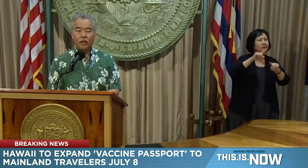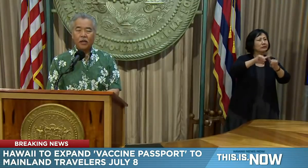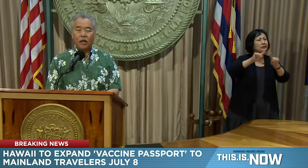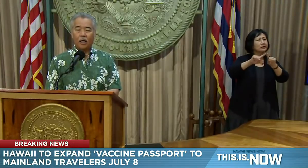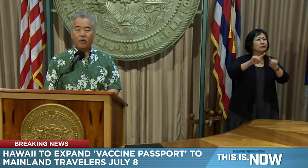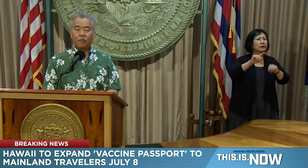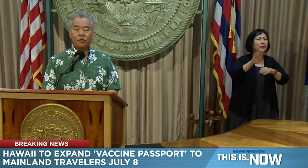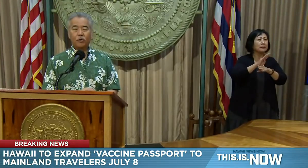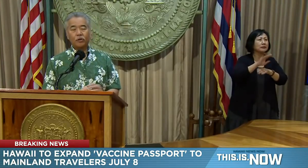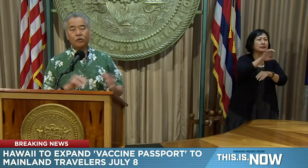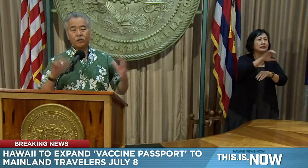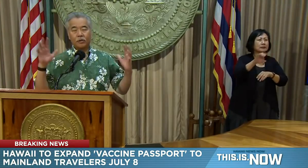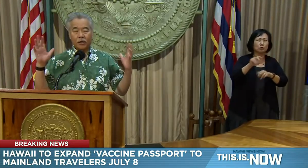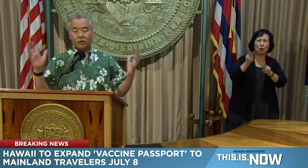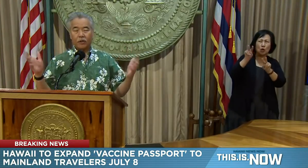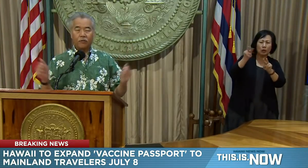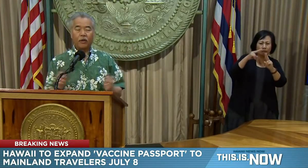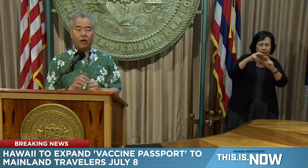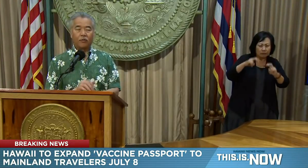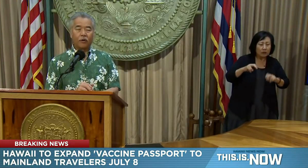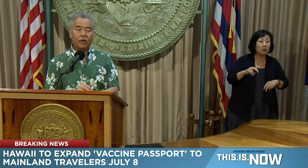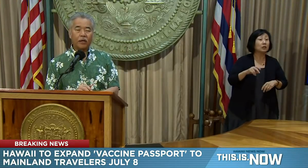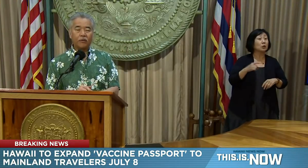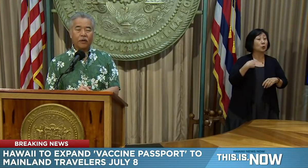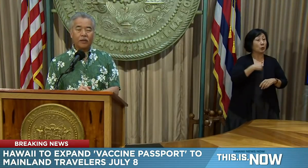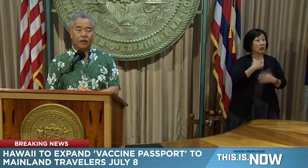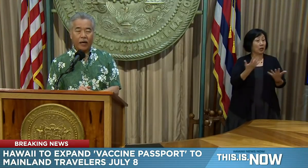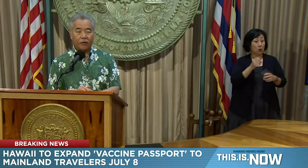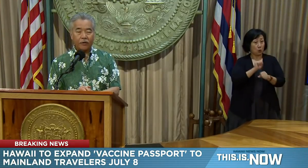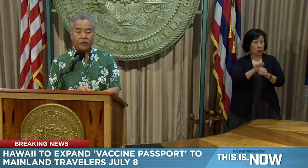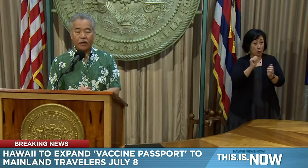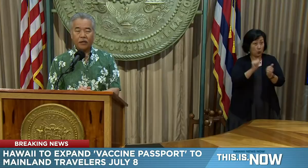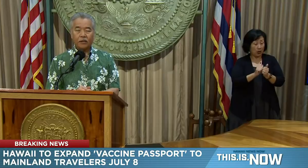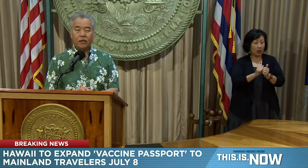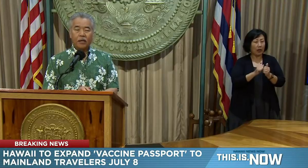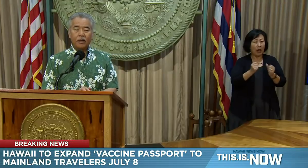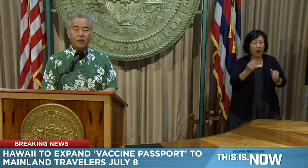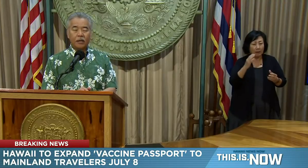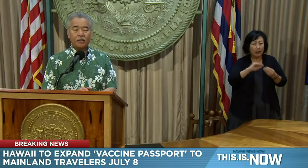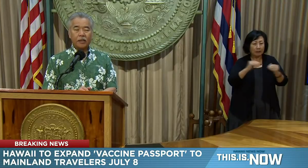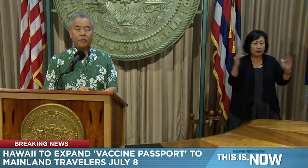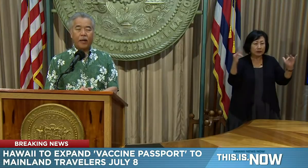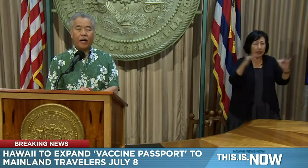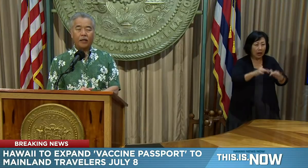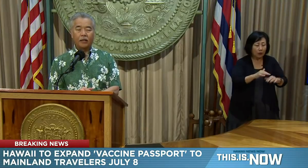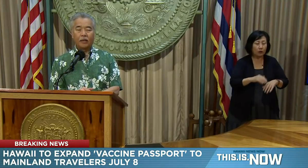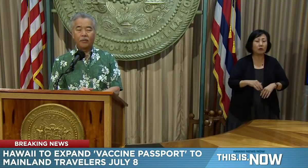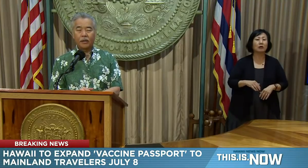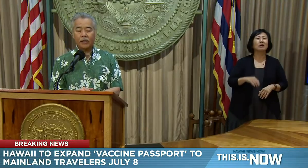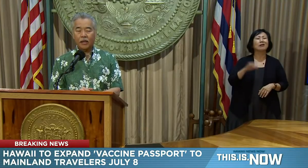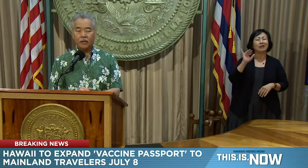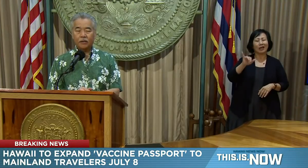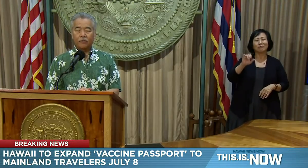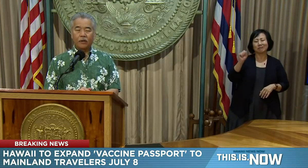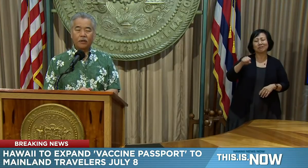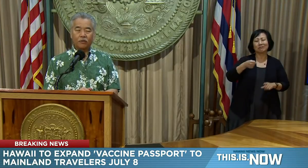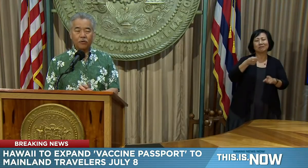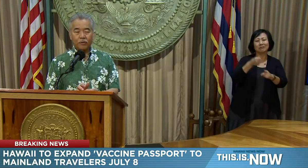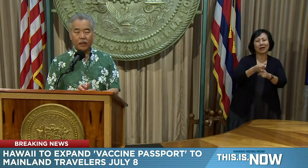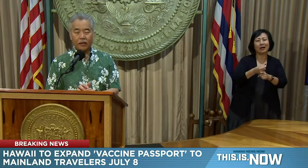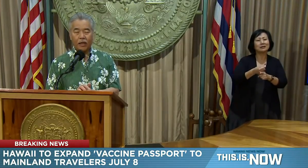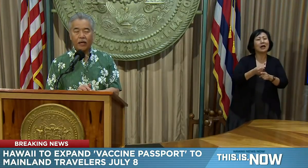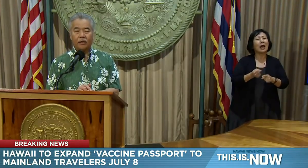industries. So, generally we are working with the gathering size. It does impact the size